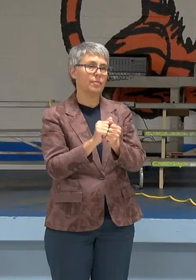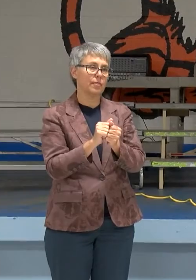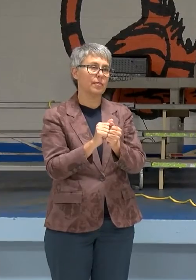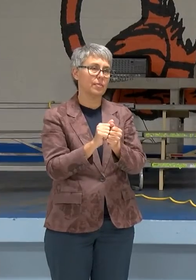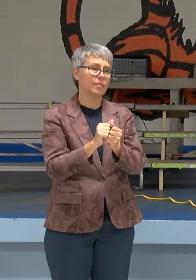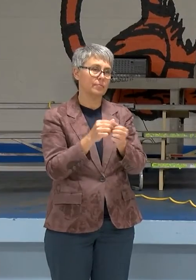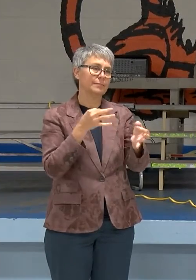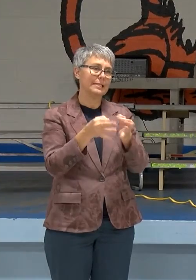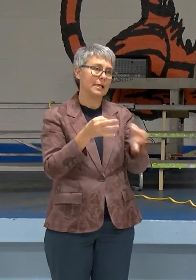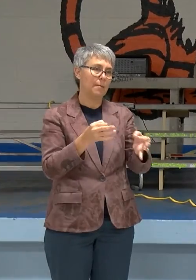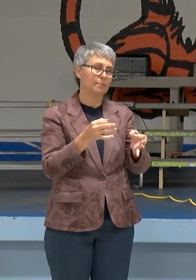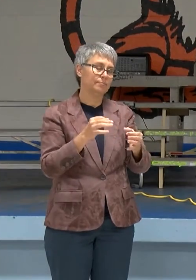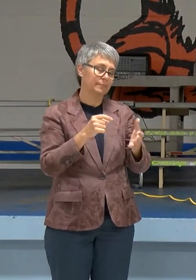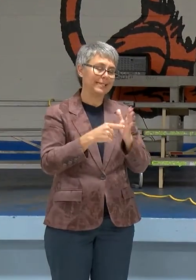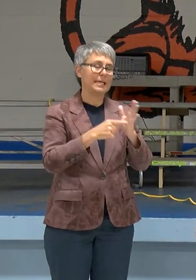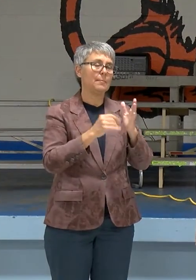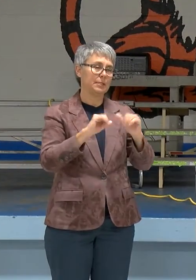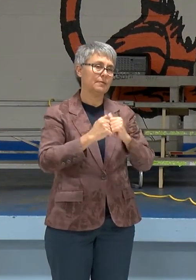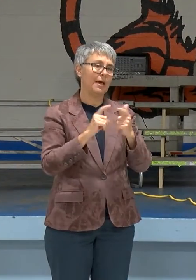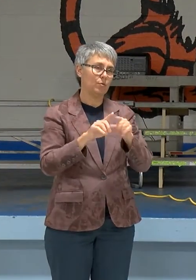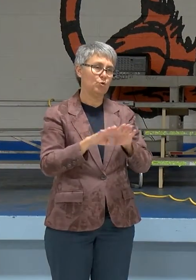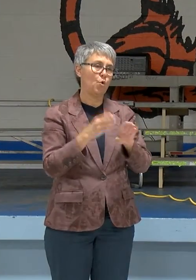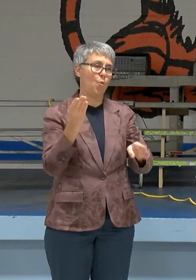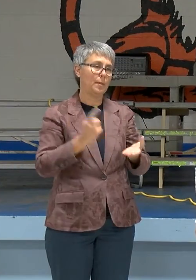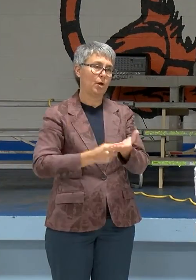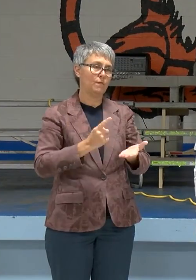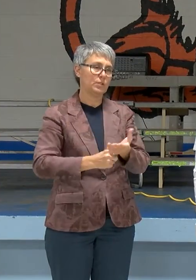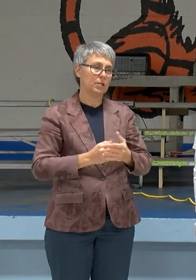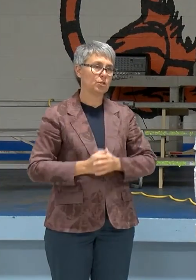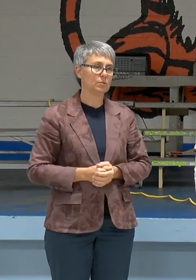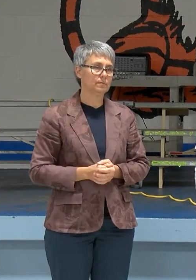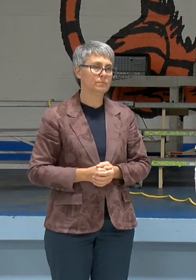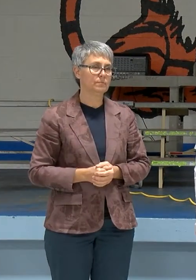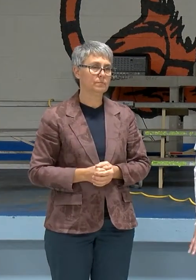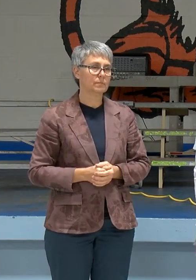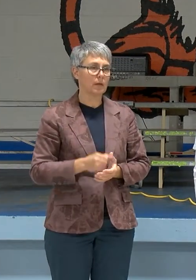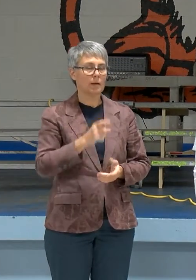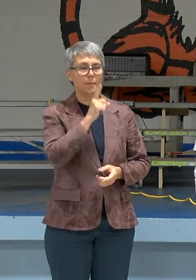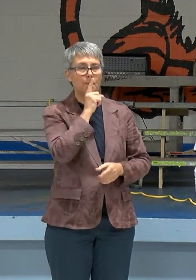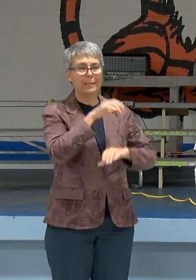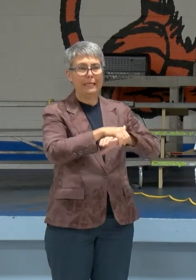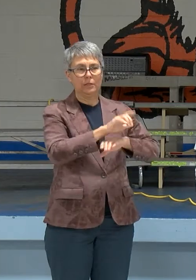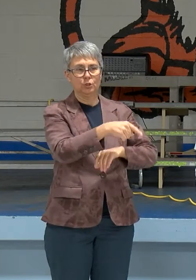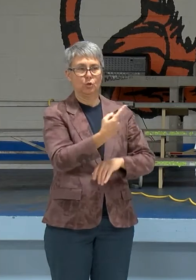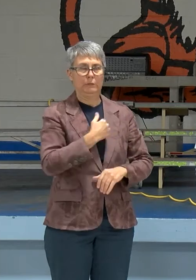text, please. Pick one of those up. I apologize, we don't have it in Spanish.